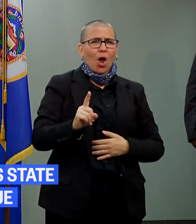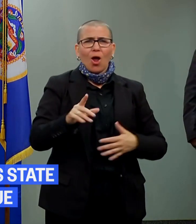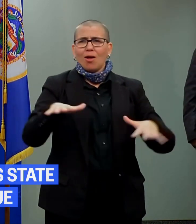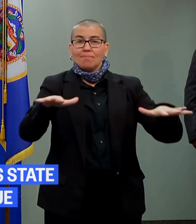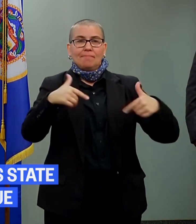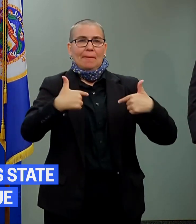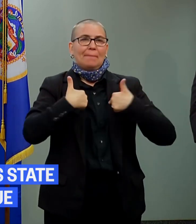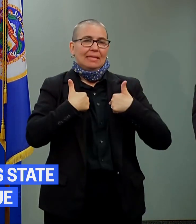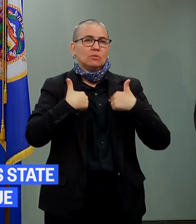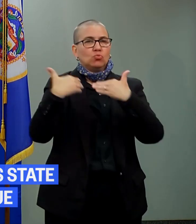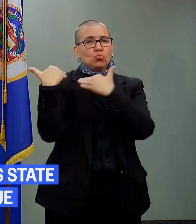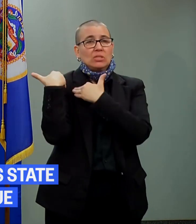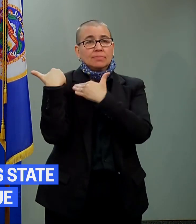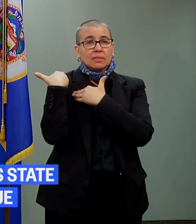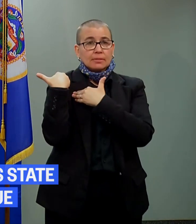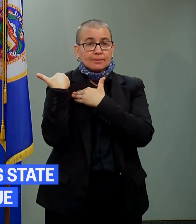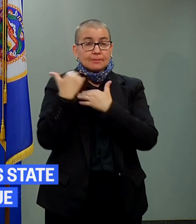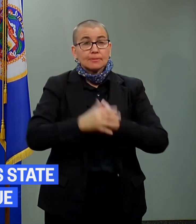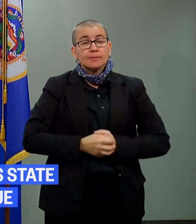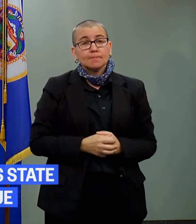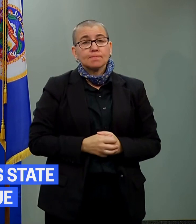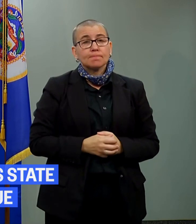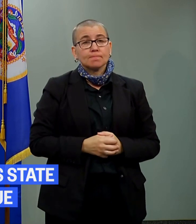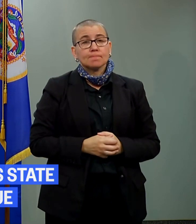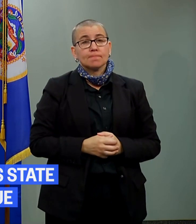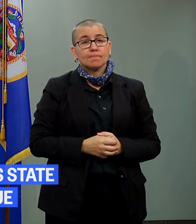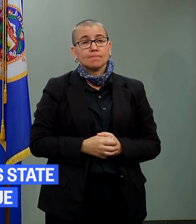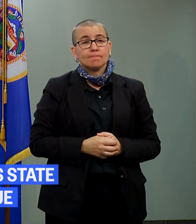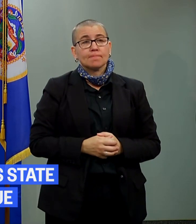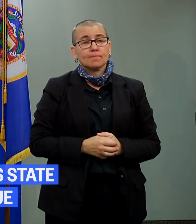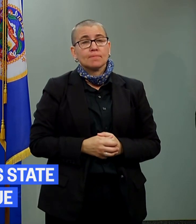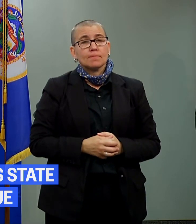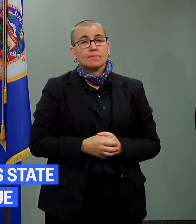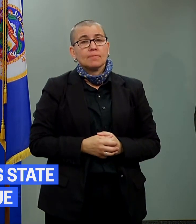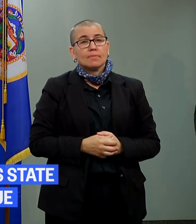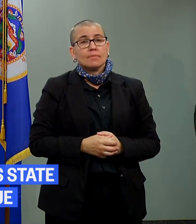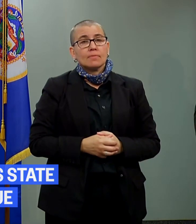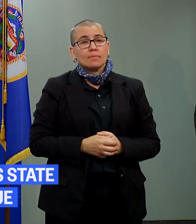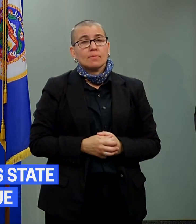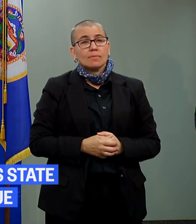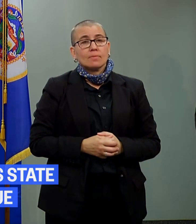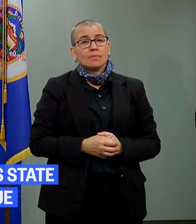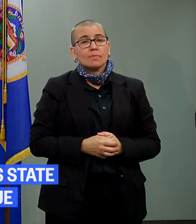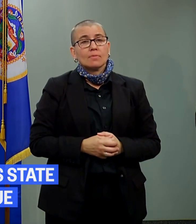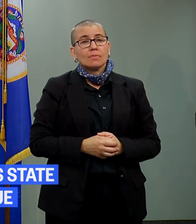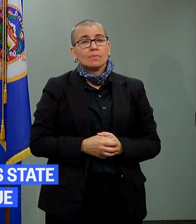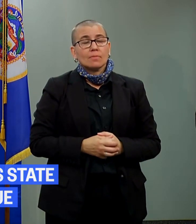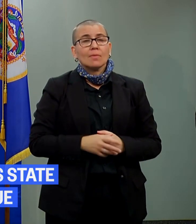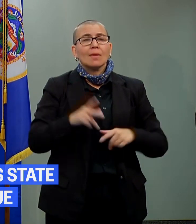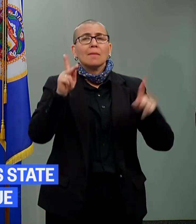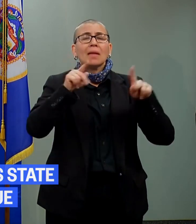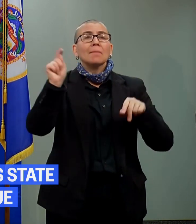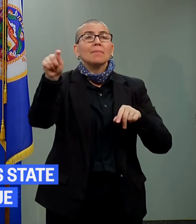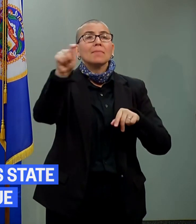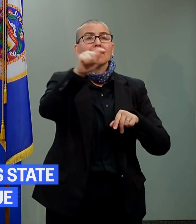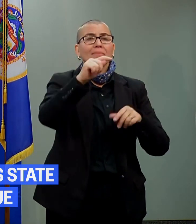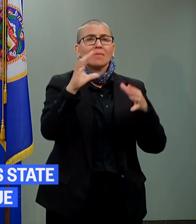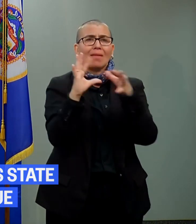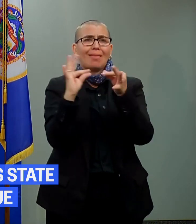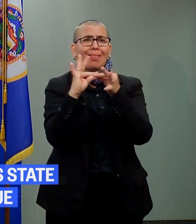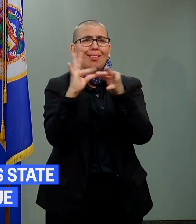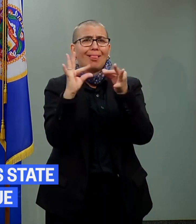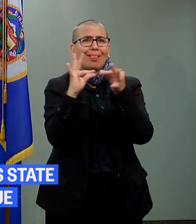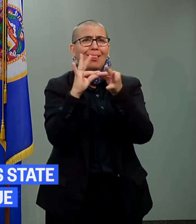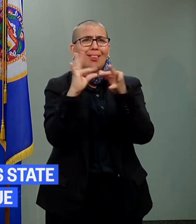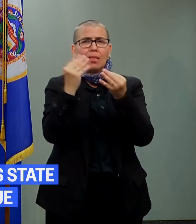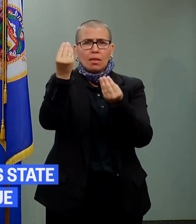And I think what's important, though, is there are other voices in this. And last night, I want to thank, and this has been active from, you